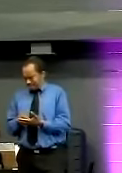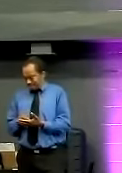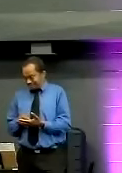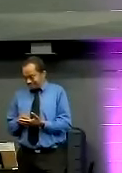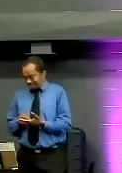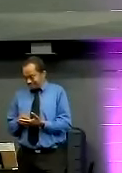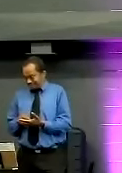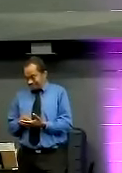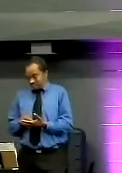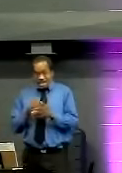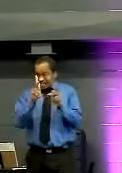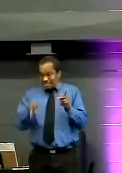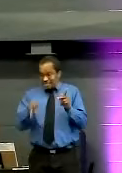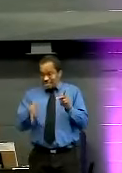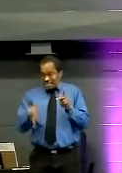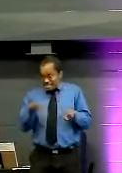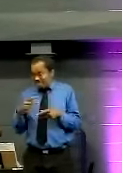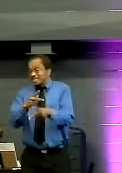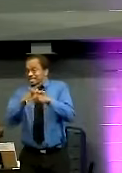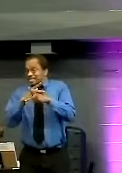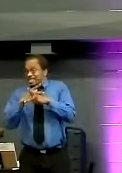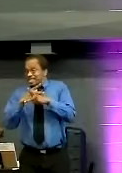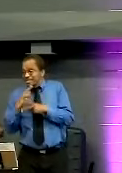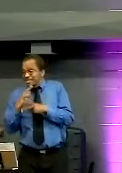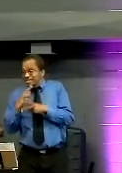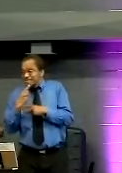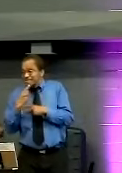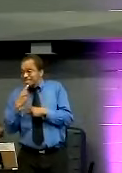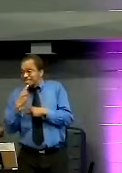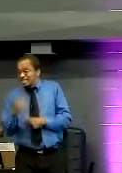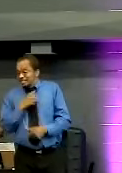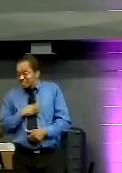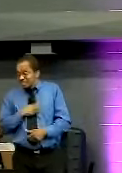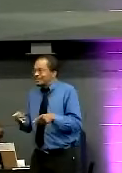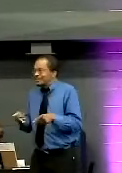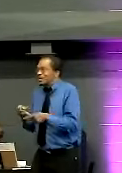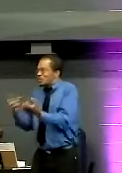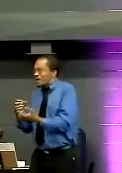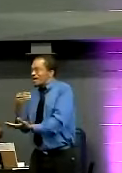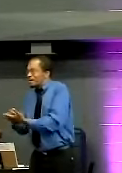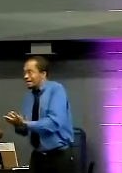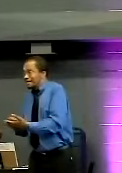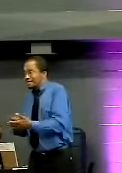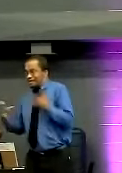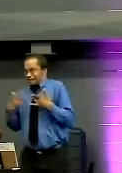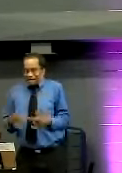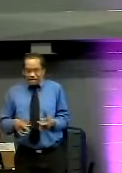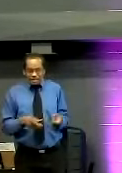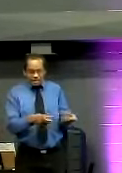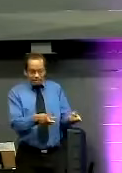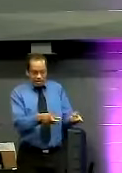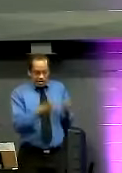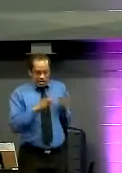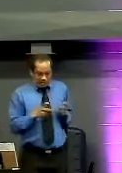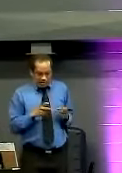Because we keep account of that, right? In fact, to be honest, y'all want to be honest, when somebody owe you money and you see them coming, you excited because you're thinking they about to pay you, right? Be honest,